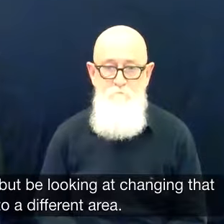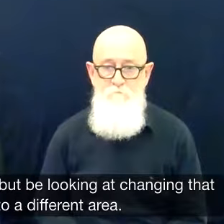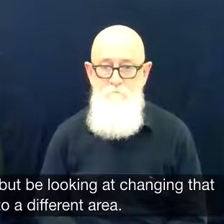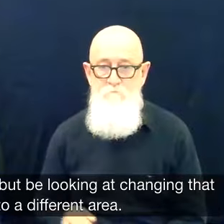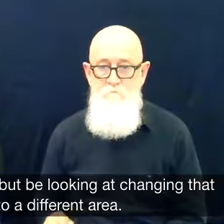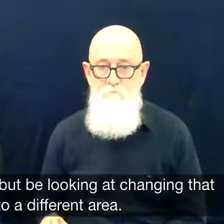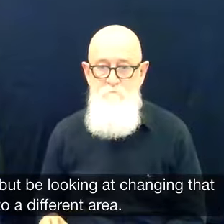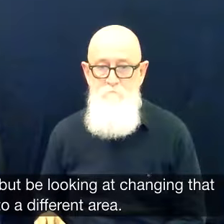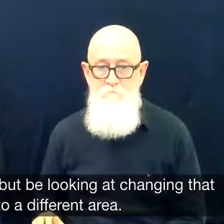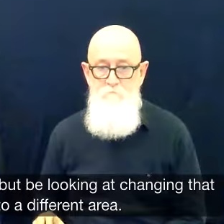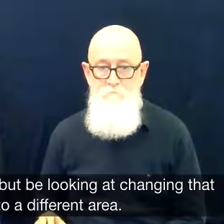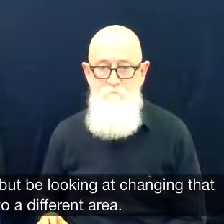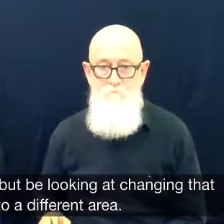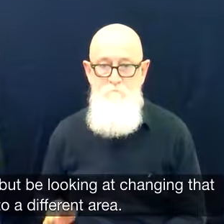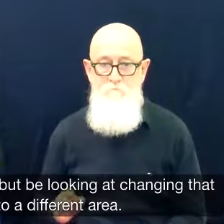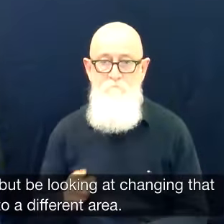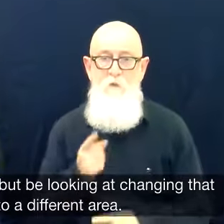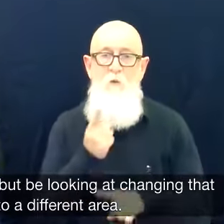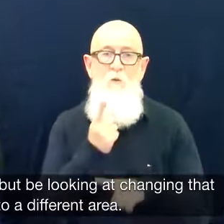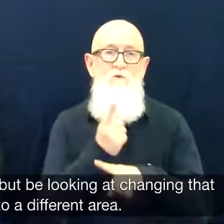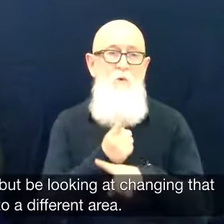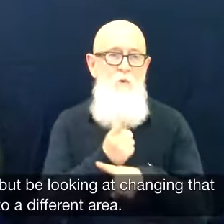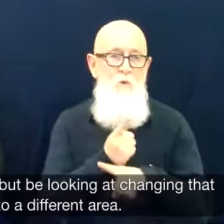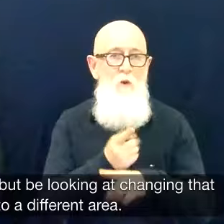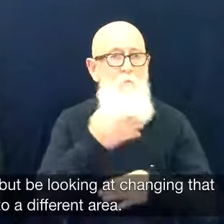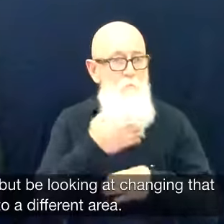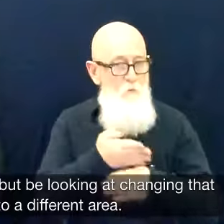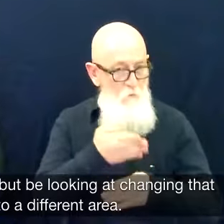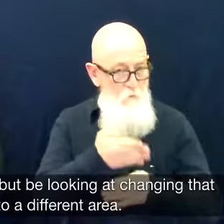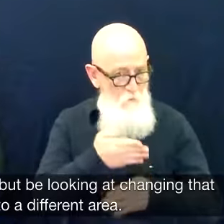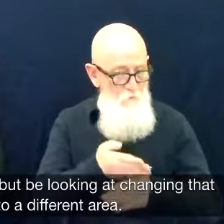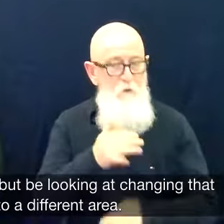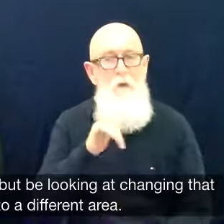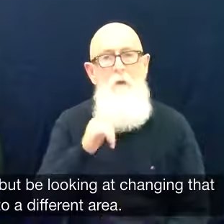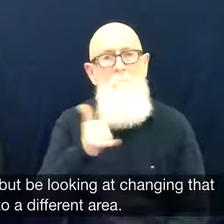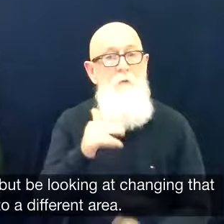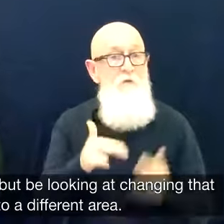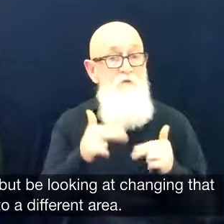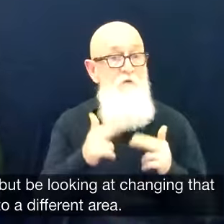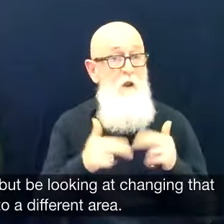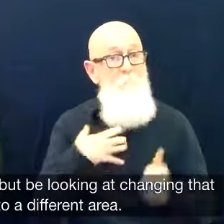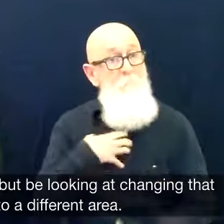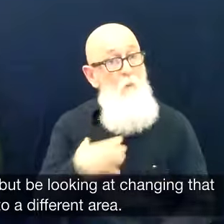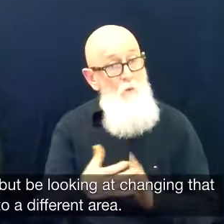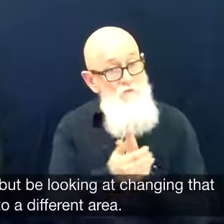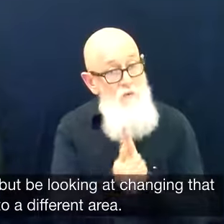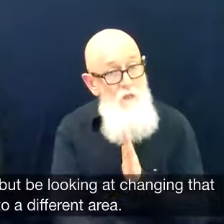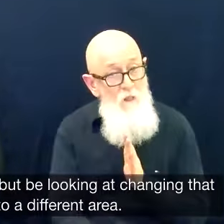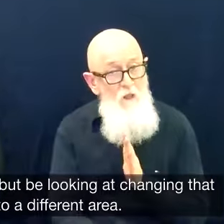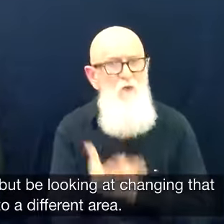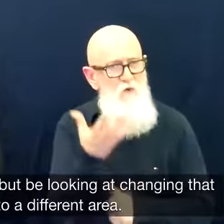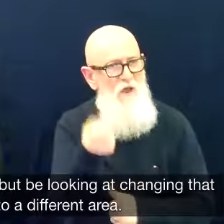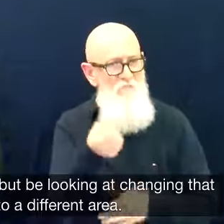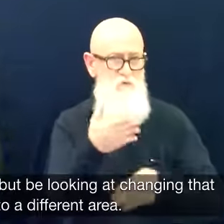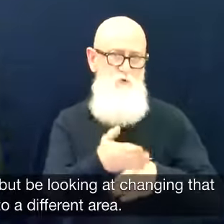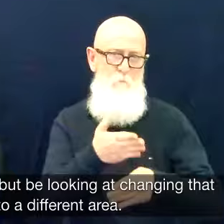Okay. So we're just talking about employment. So it might be looking at developing more skills in your paid work or your voluntary work,